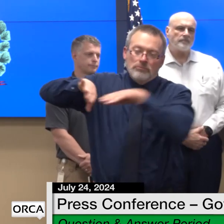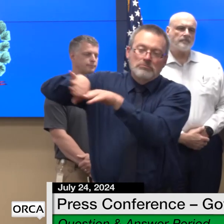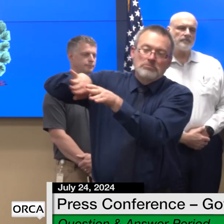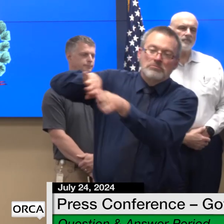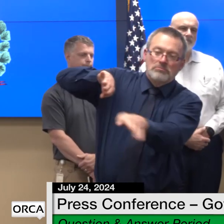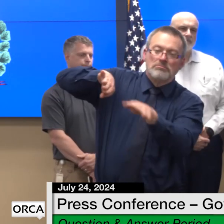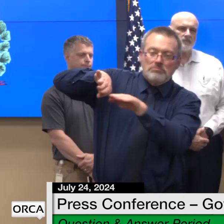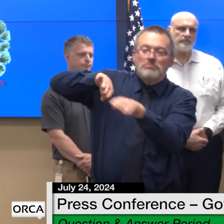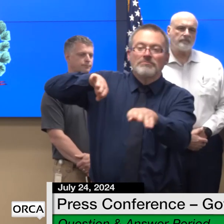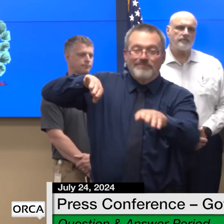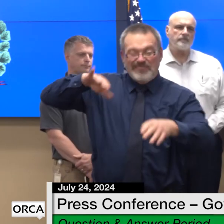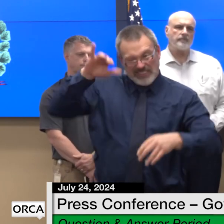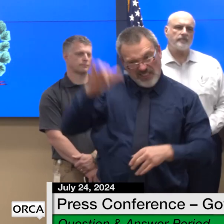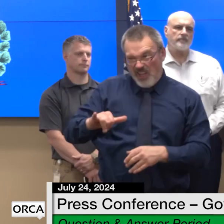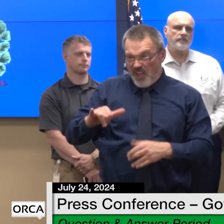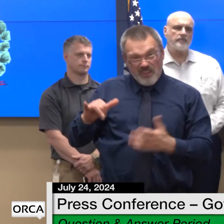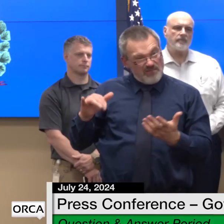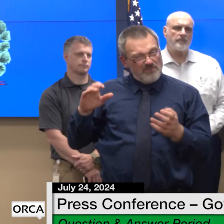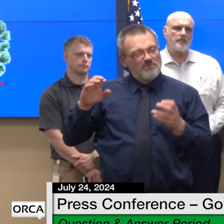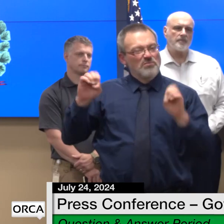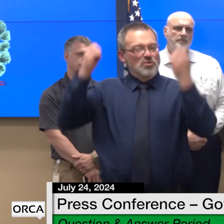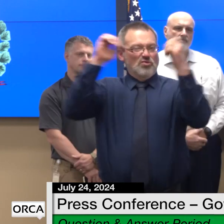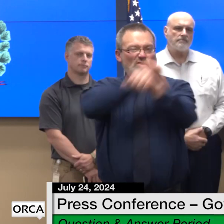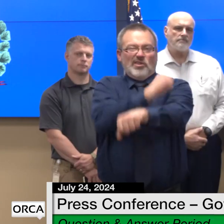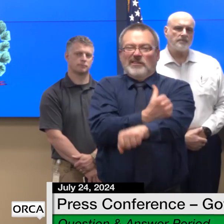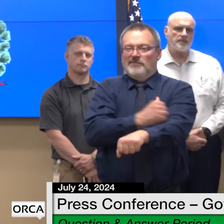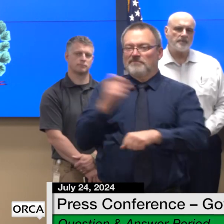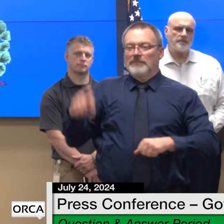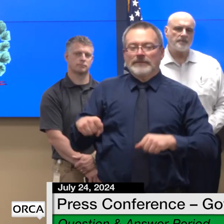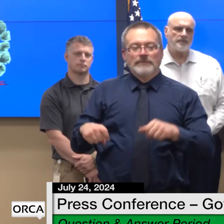an emergency authorization from the state.